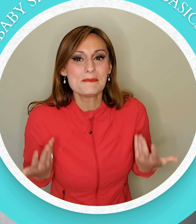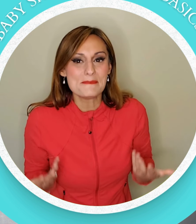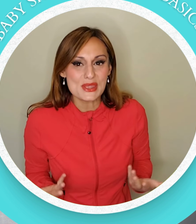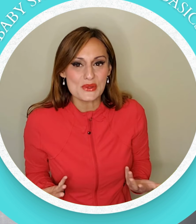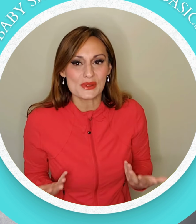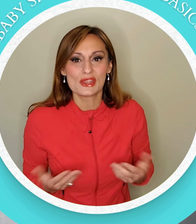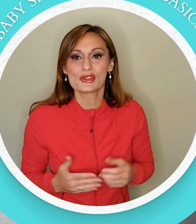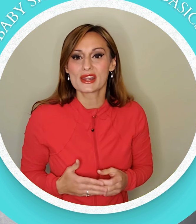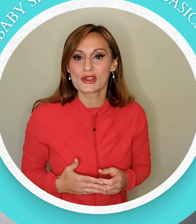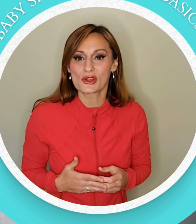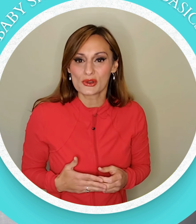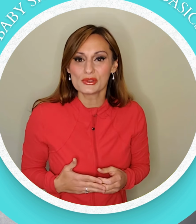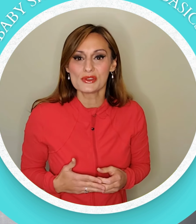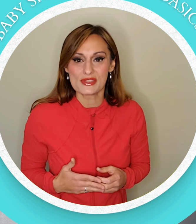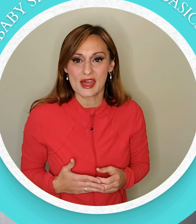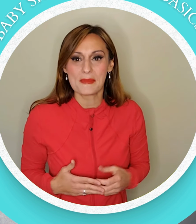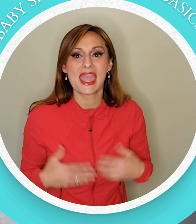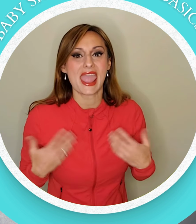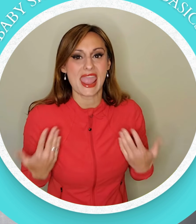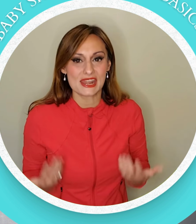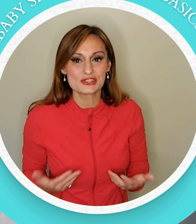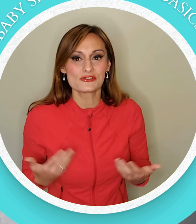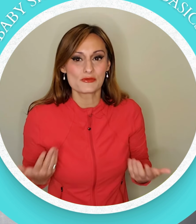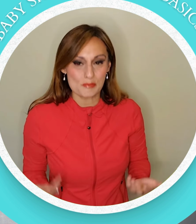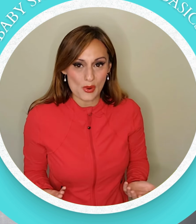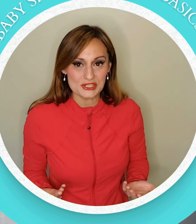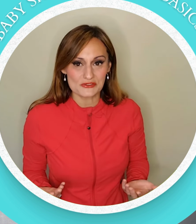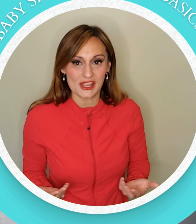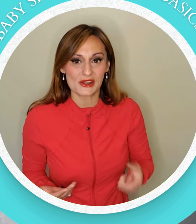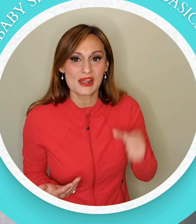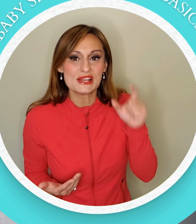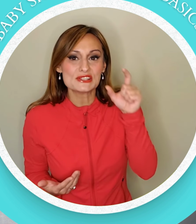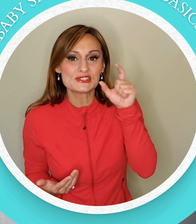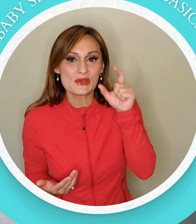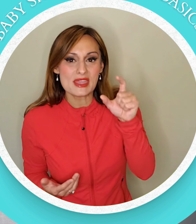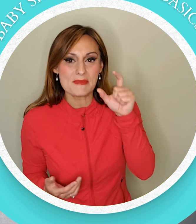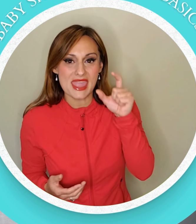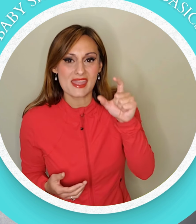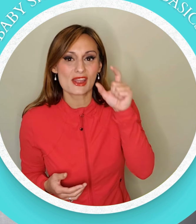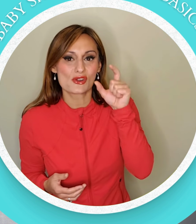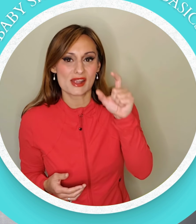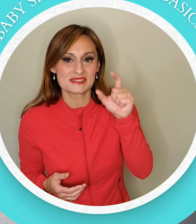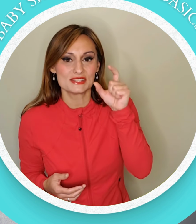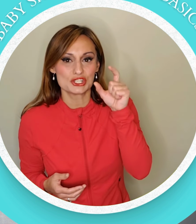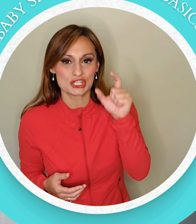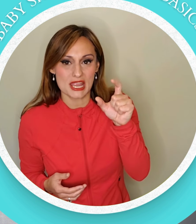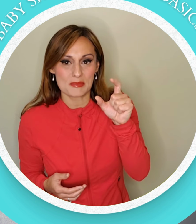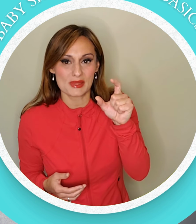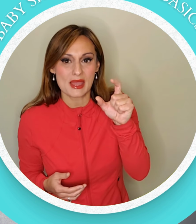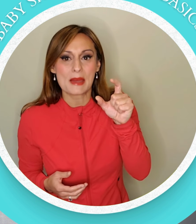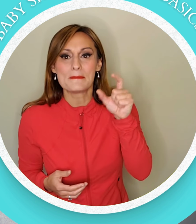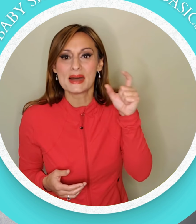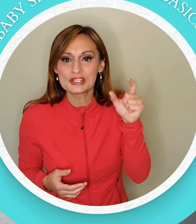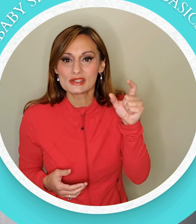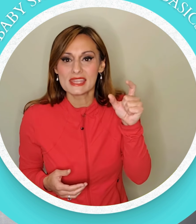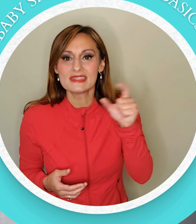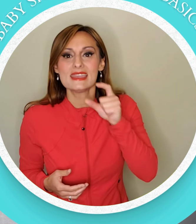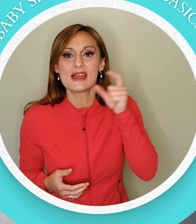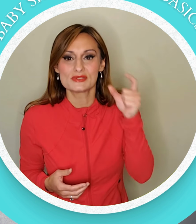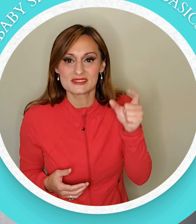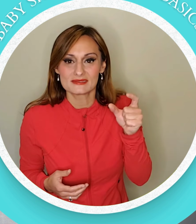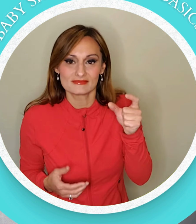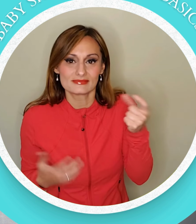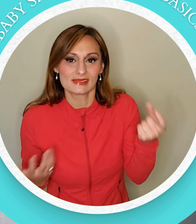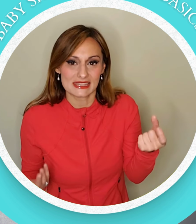Now to sign moon, you're going to curl your thumb and your pointer finger so they make a crescent shape, much like